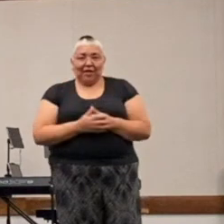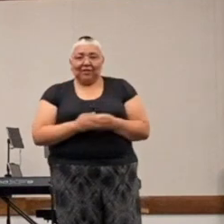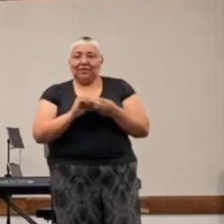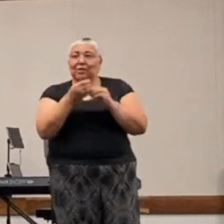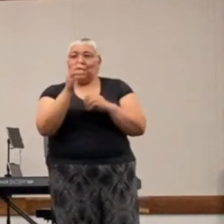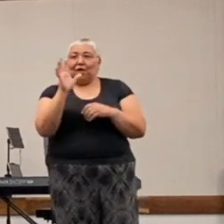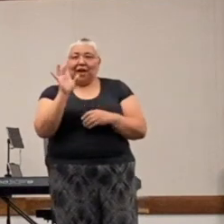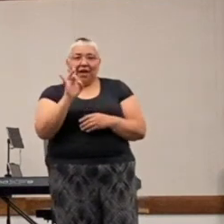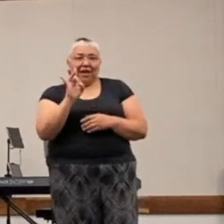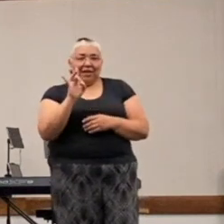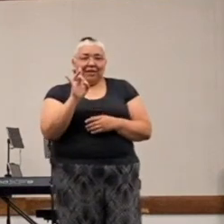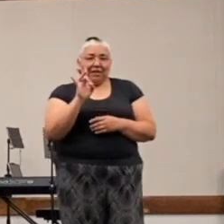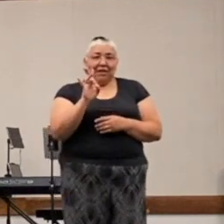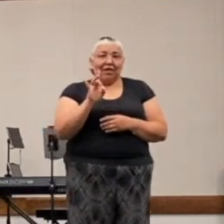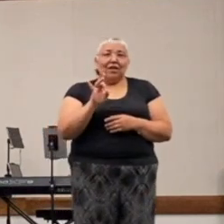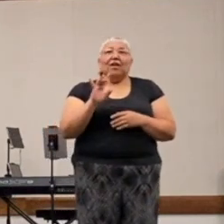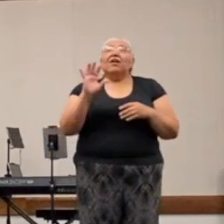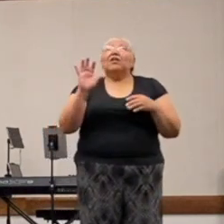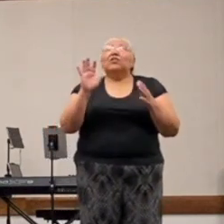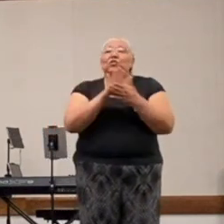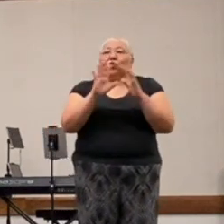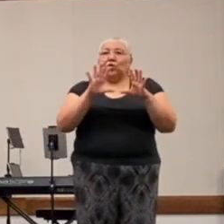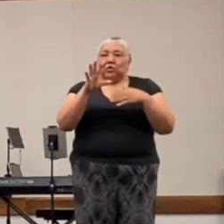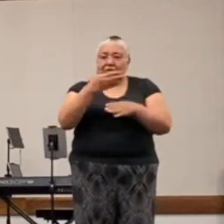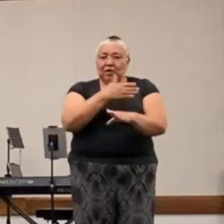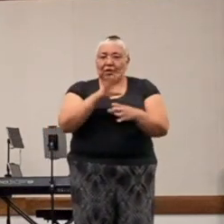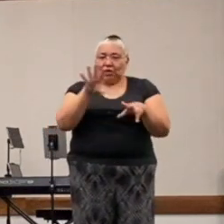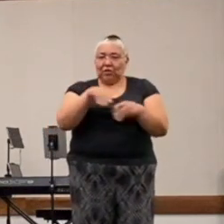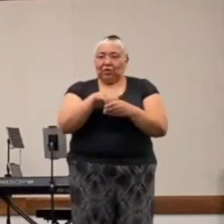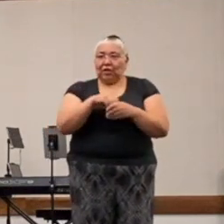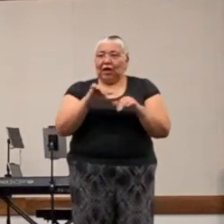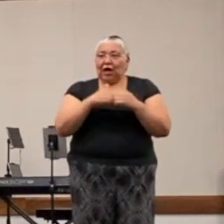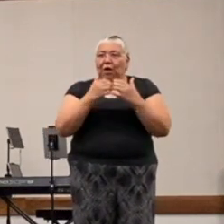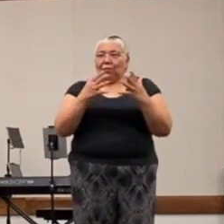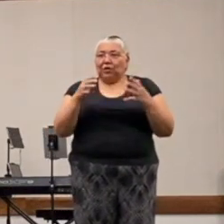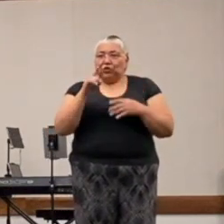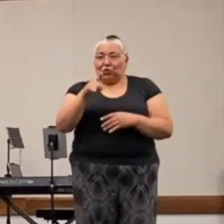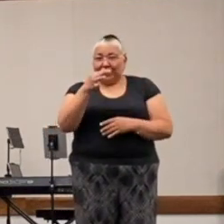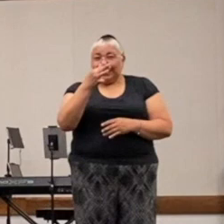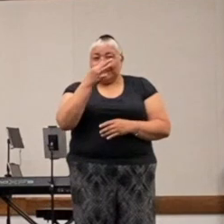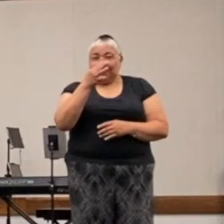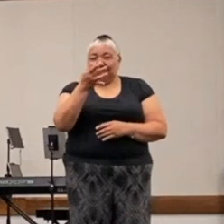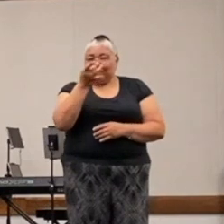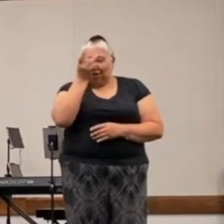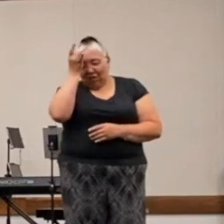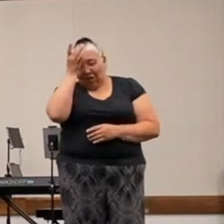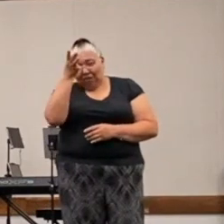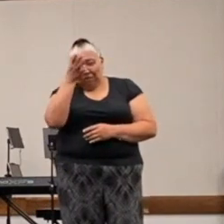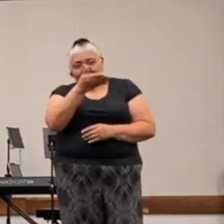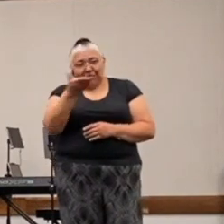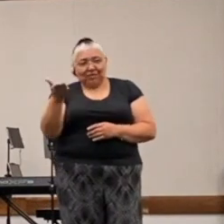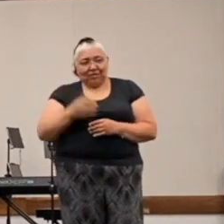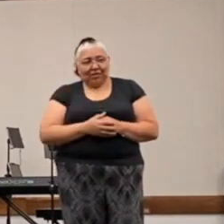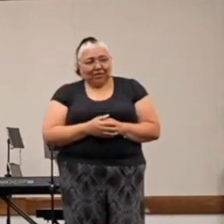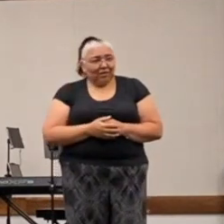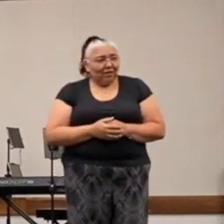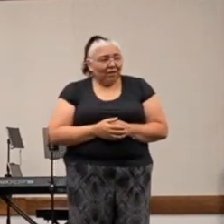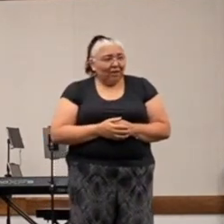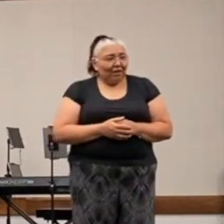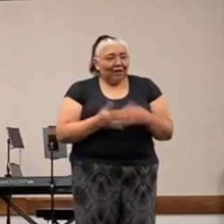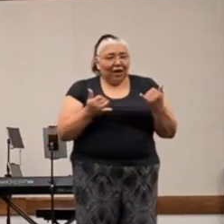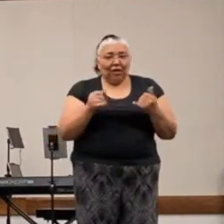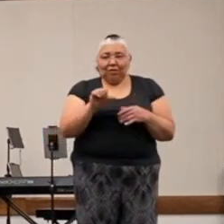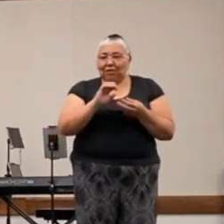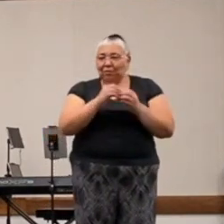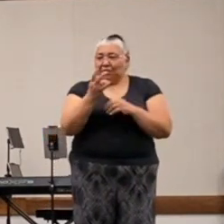8, the school song includes the phrase, how much you stink at things. Number 7,